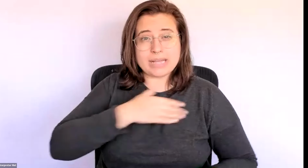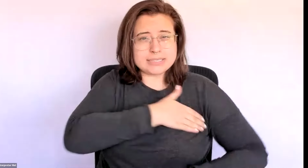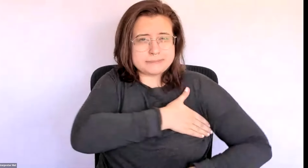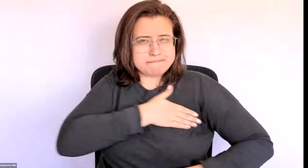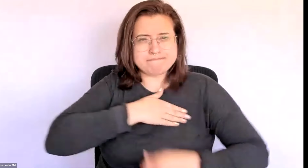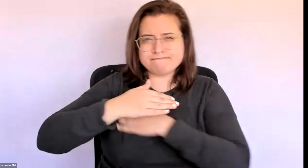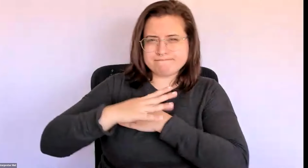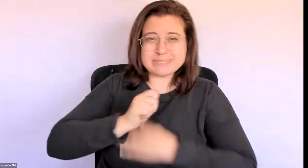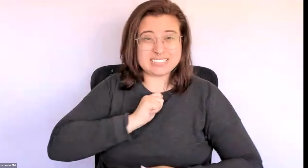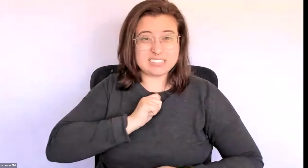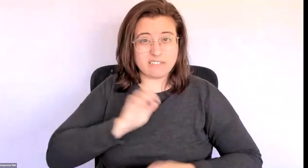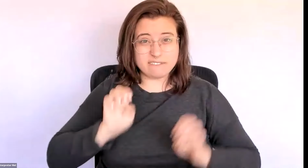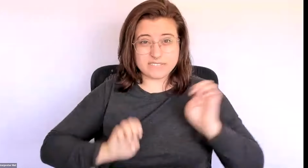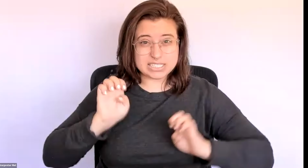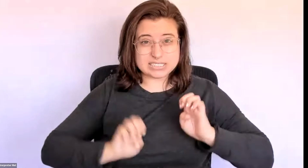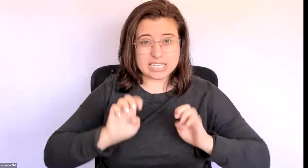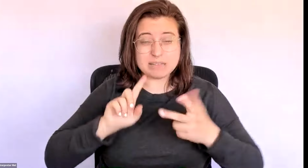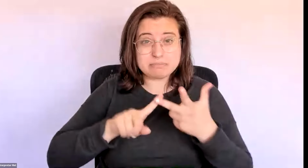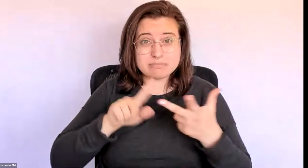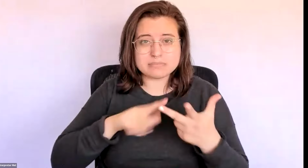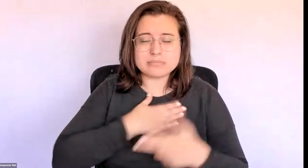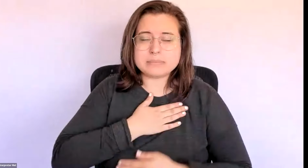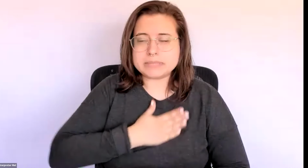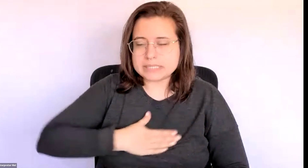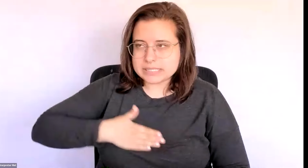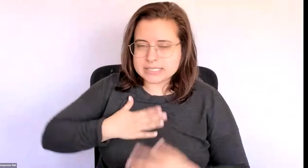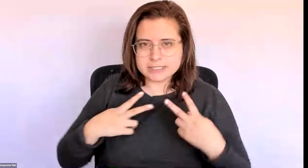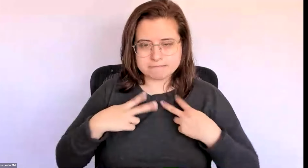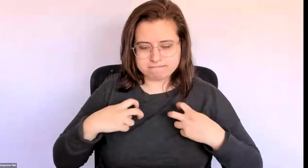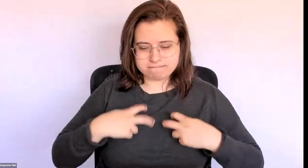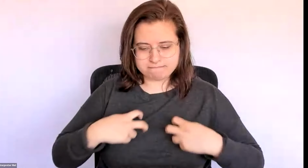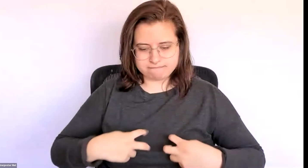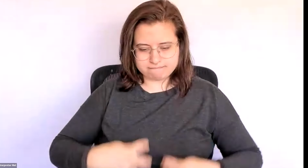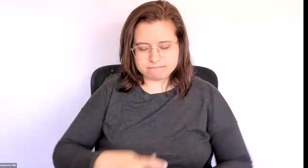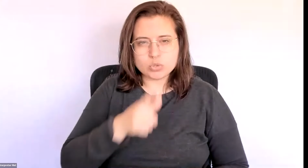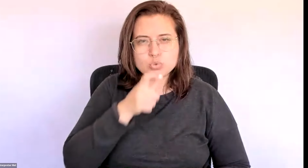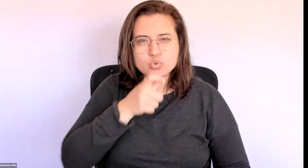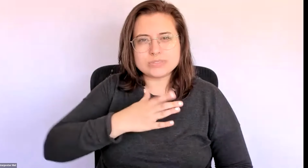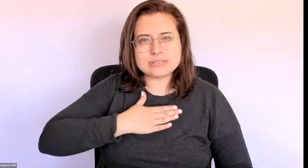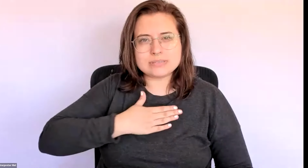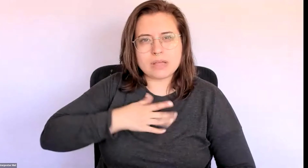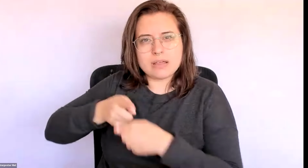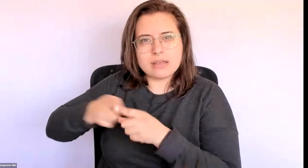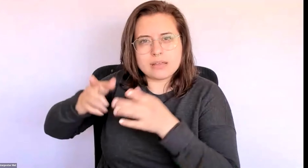I beg you to ask yourself, who is my mammographer?